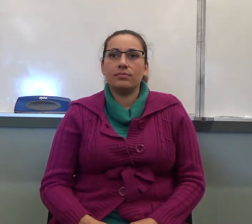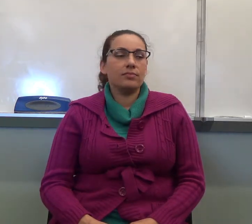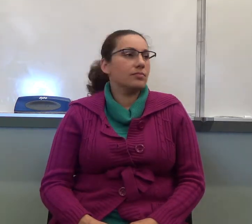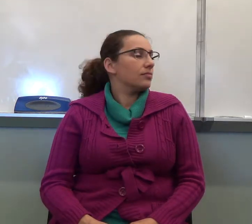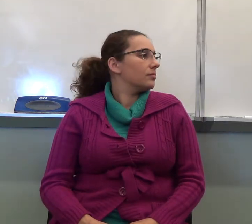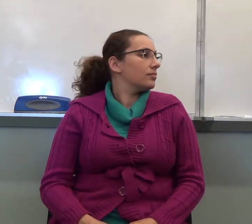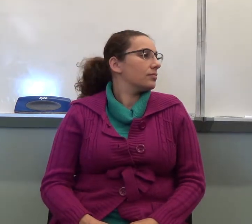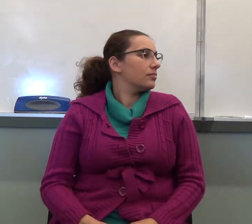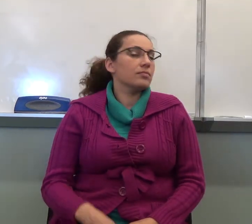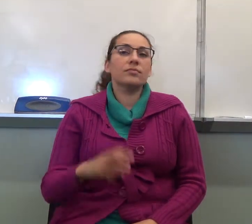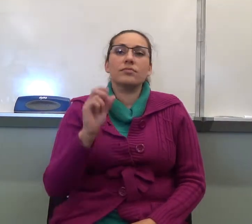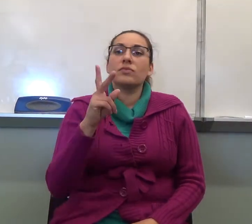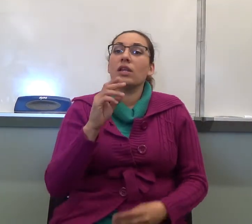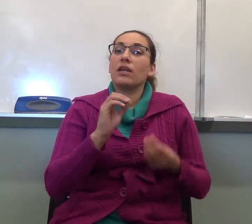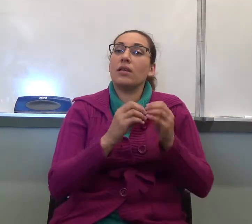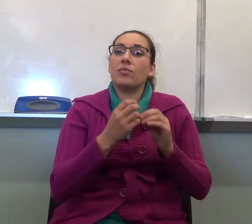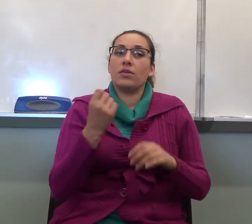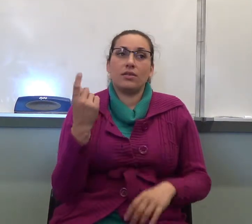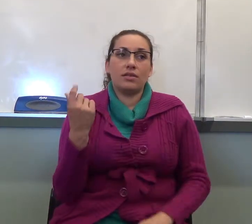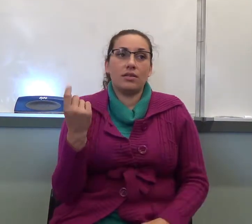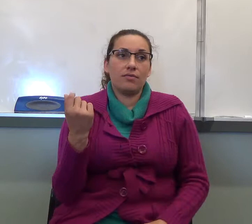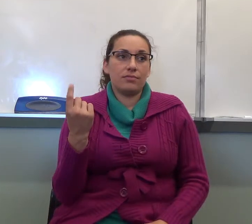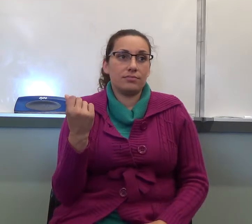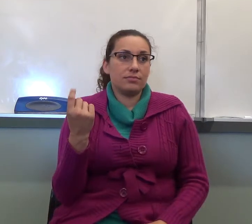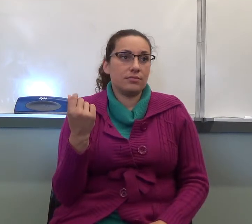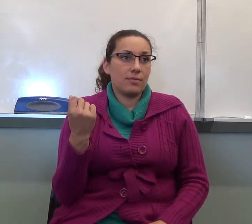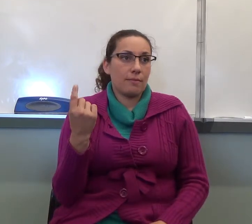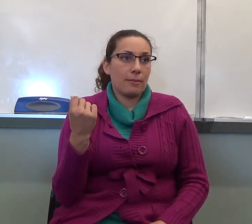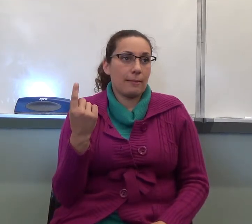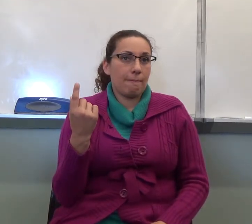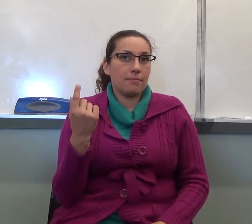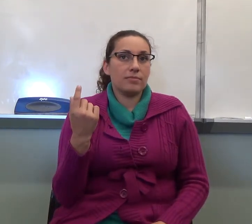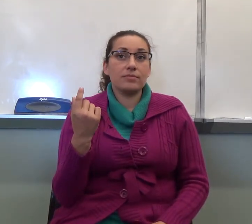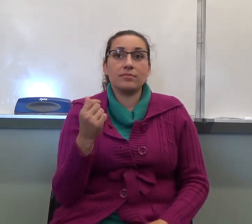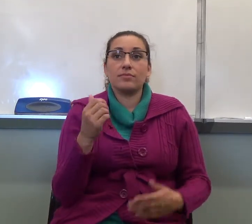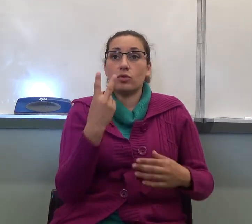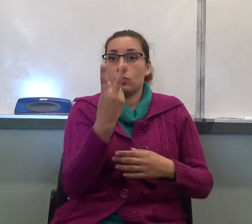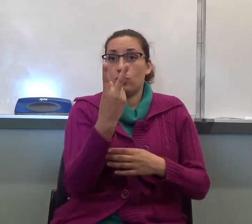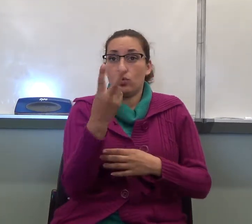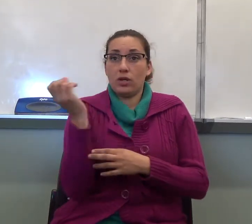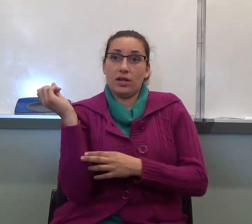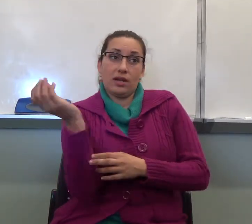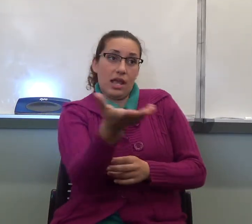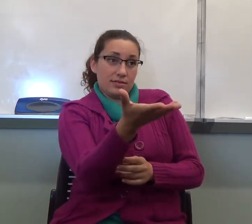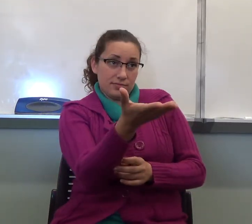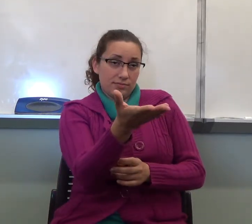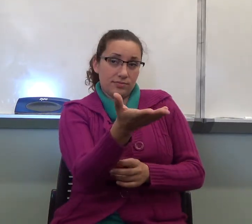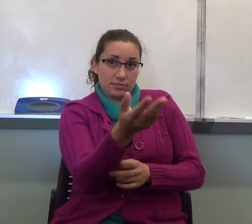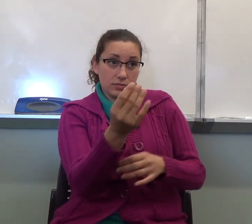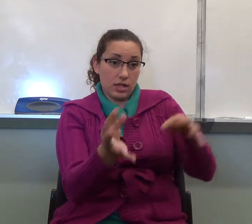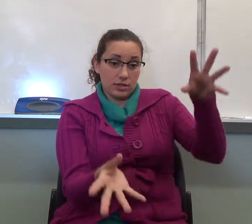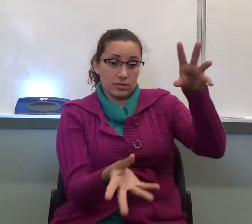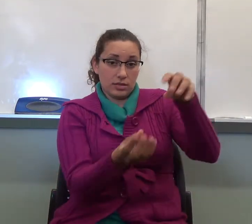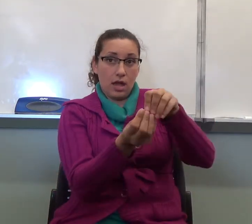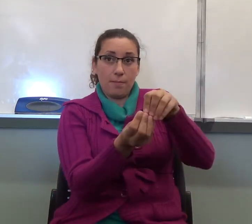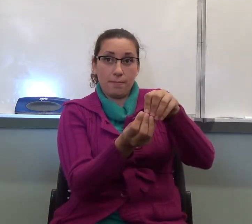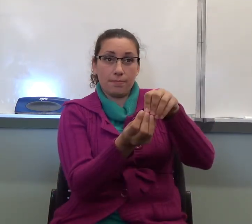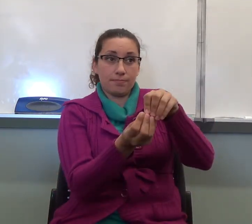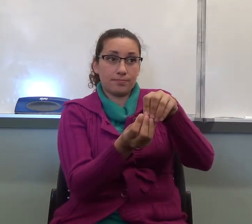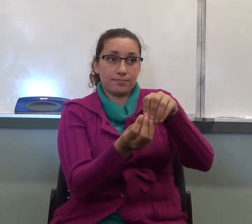Okay, number 11. It says 2 dice are thrown and the sum of the top sides is observed.